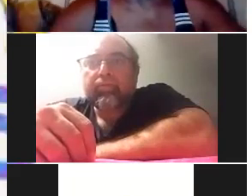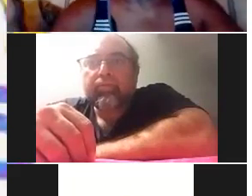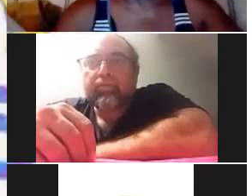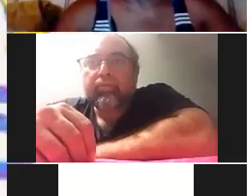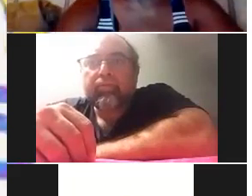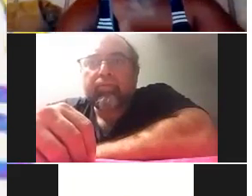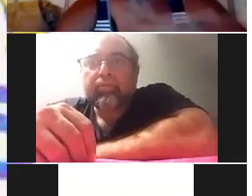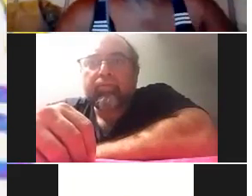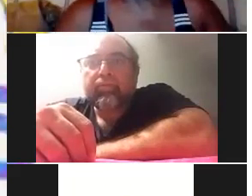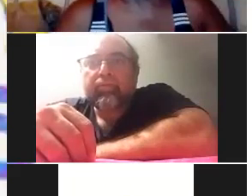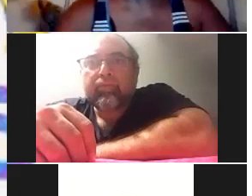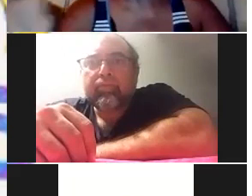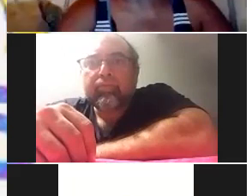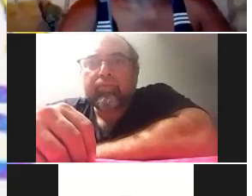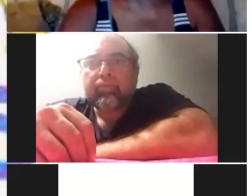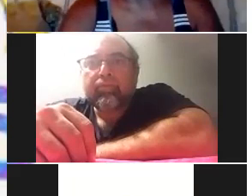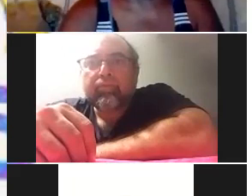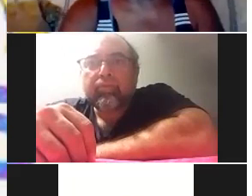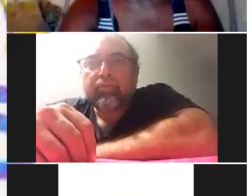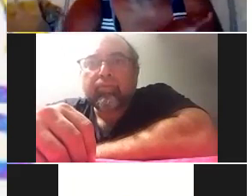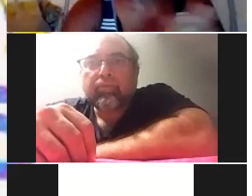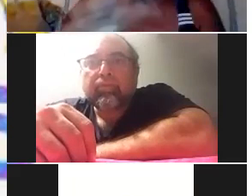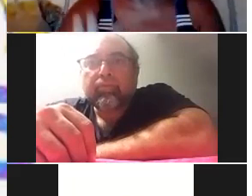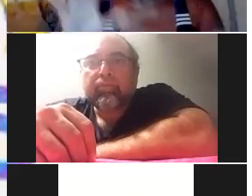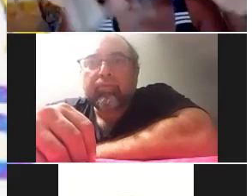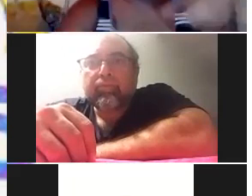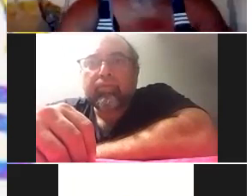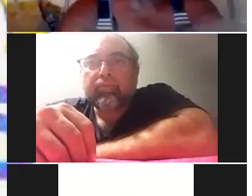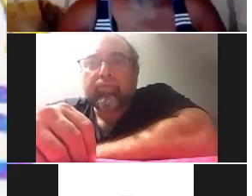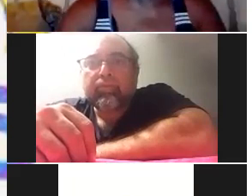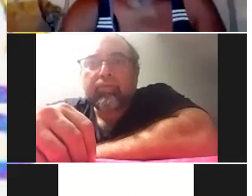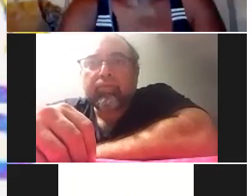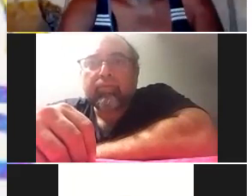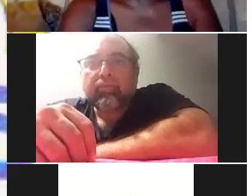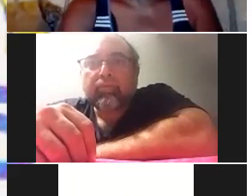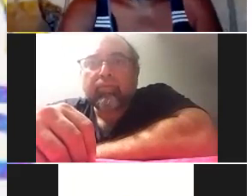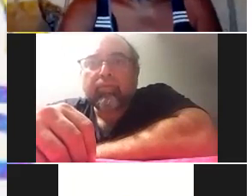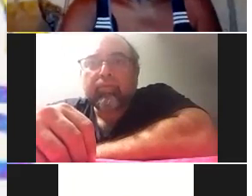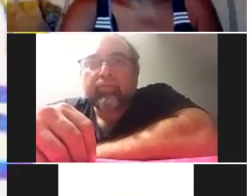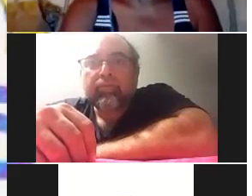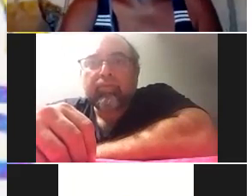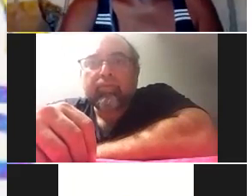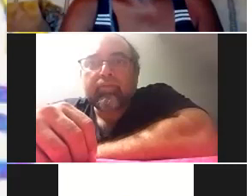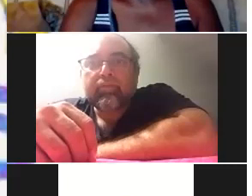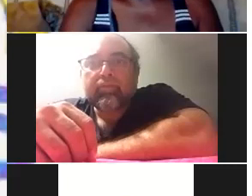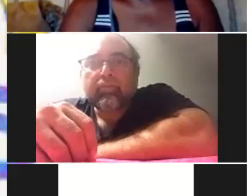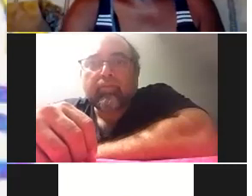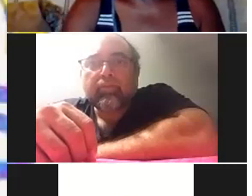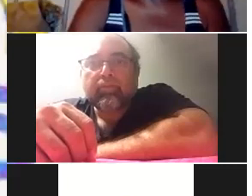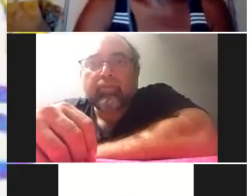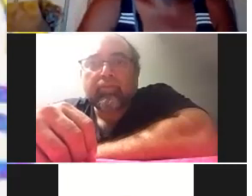number, how big or small, it doesn't matter. You guys are gonna know how to sign any number. Any number.